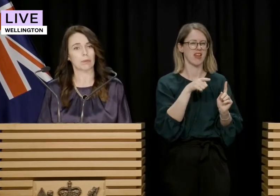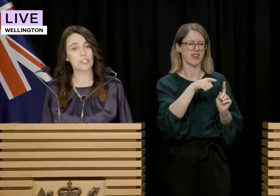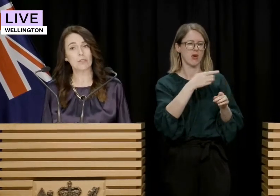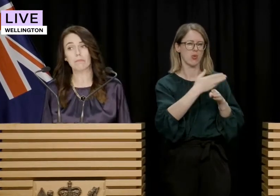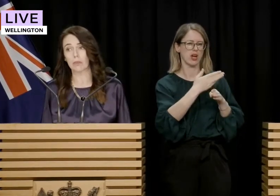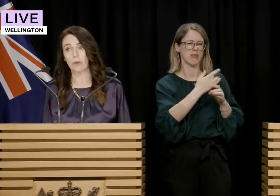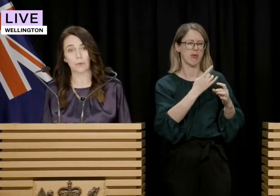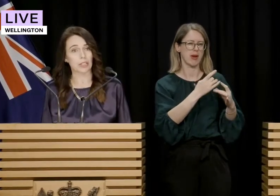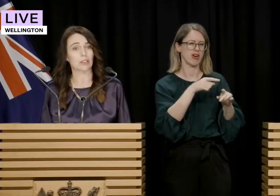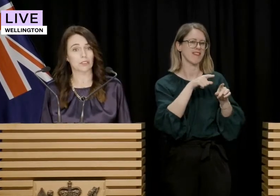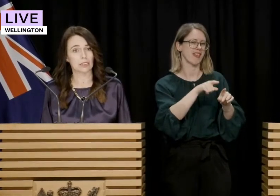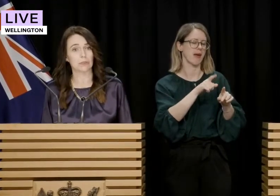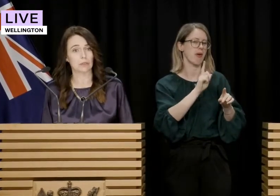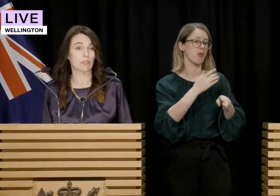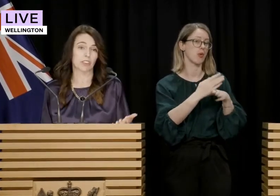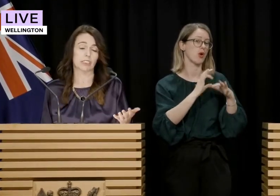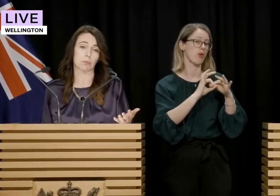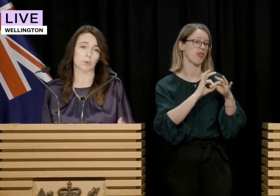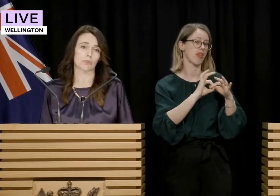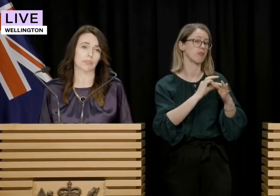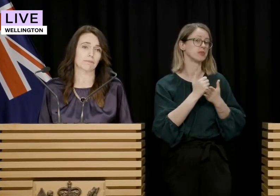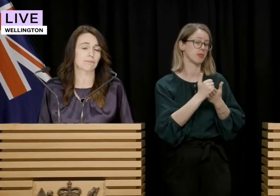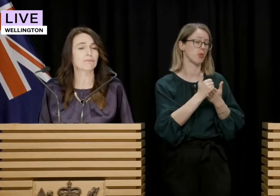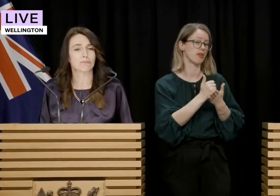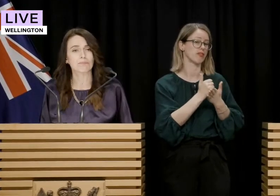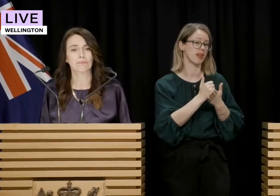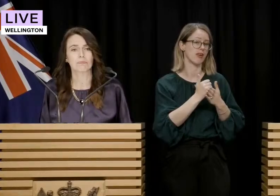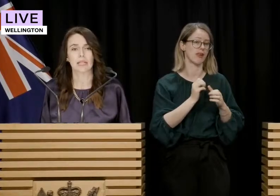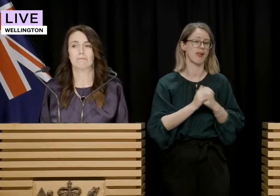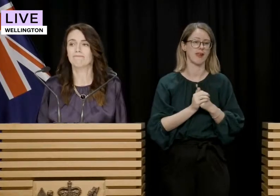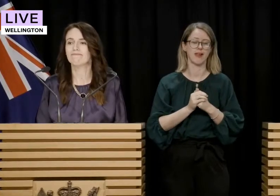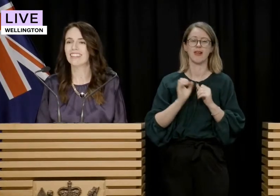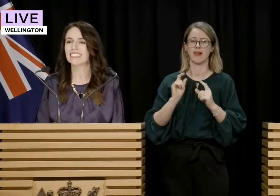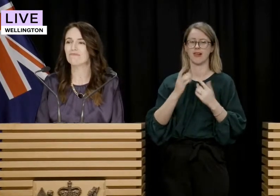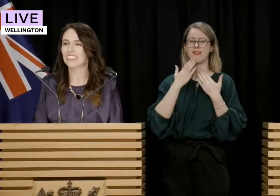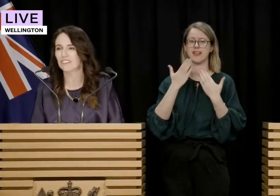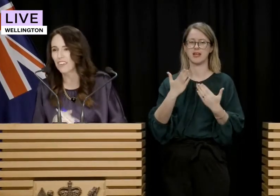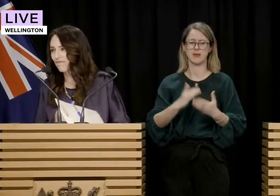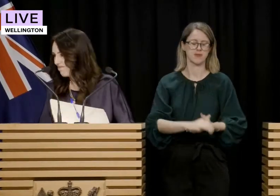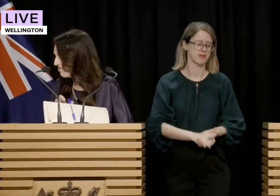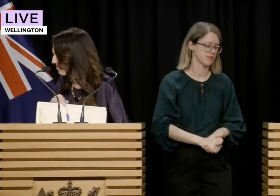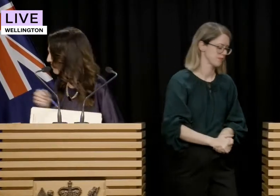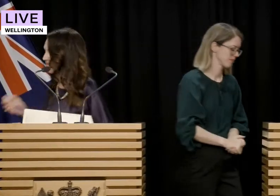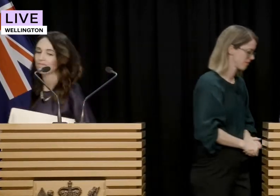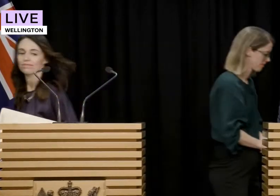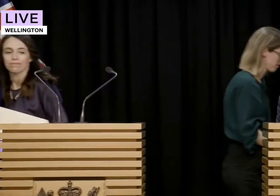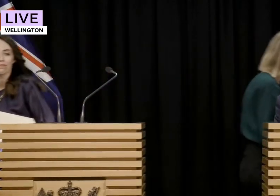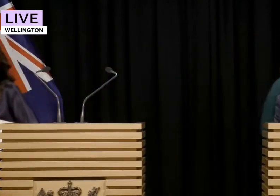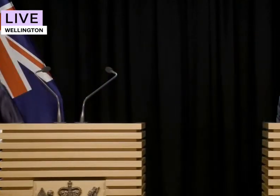doing in preparation, but we're working closely with them. We're very supportive of it. Yeah, that's right. Yeah. Excellent. Thanks, everyone.